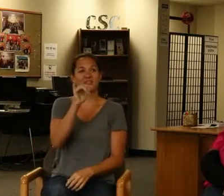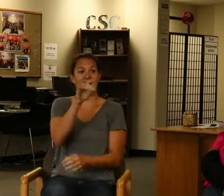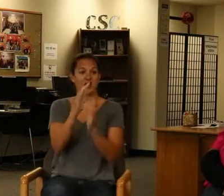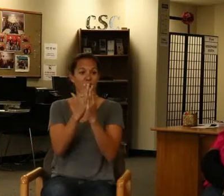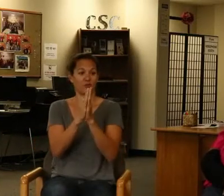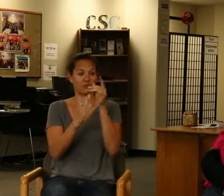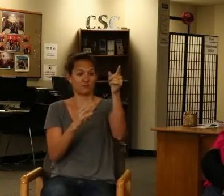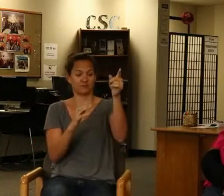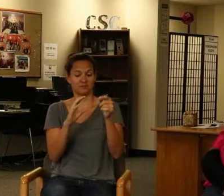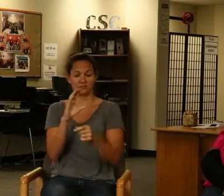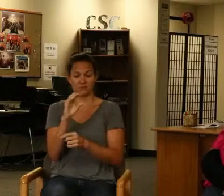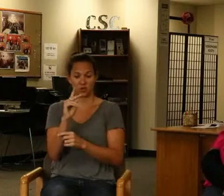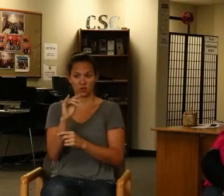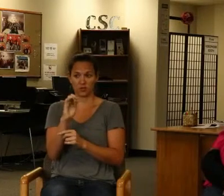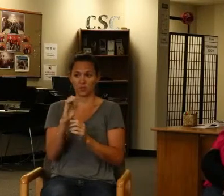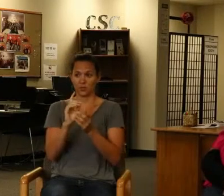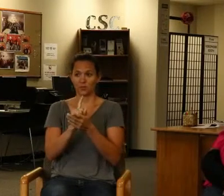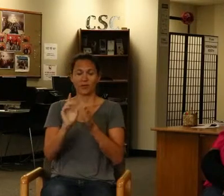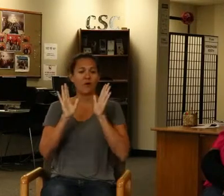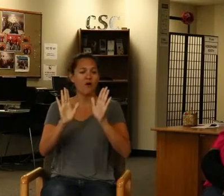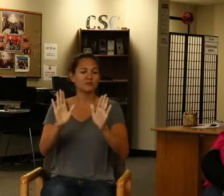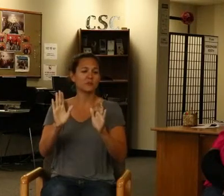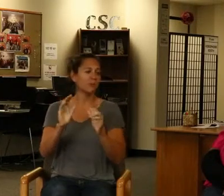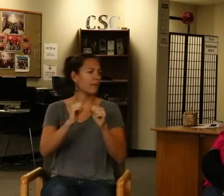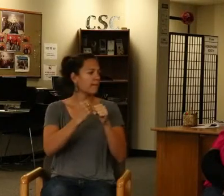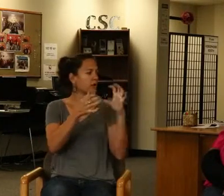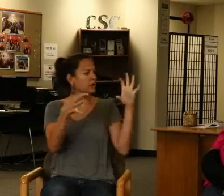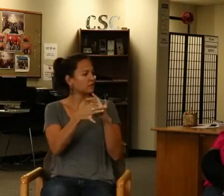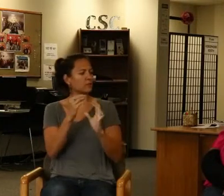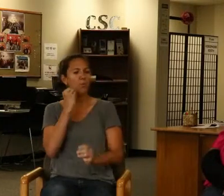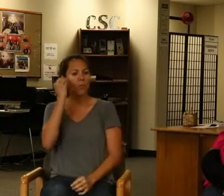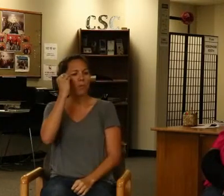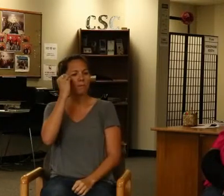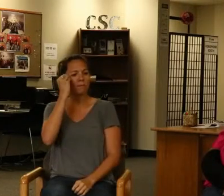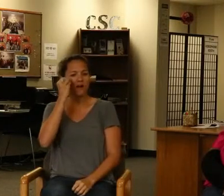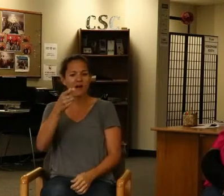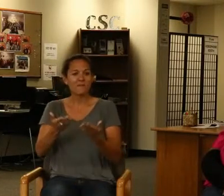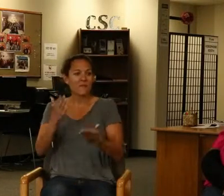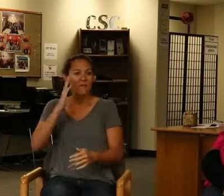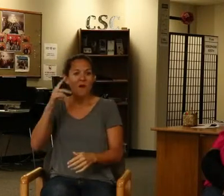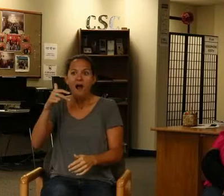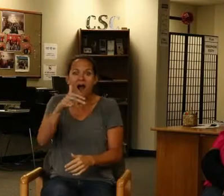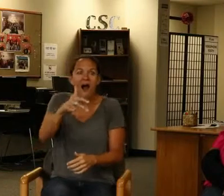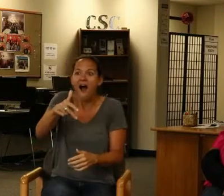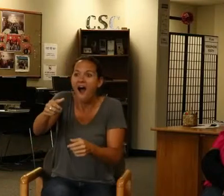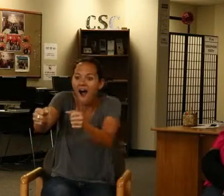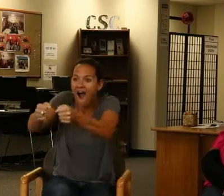connection. The book, Cookie's Week, is an awesome way to make connections to things in your home. You might